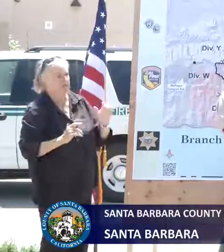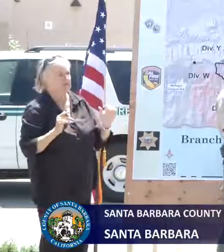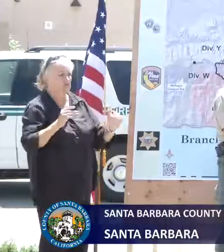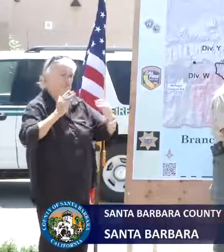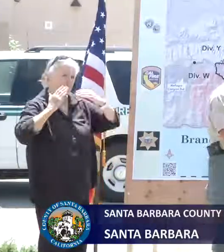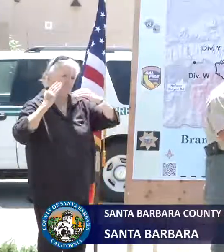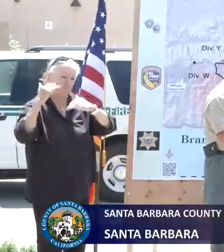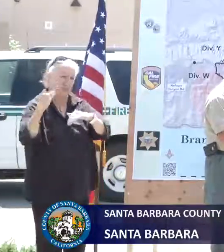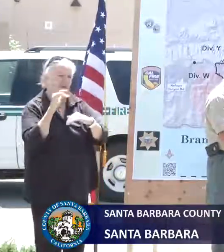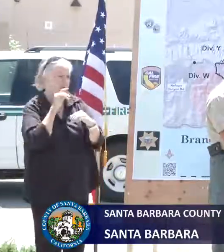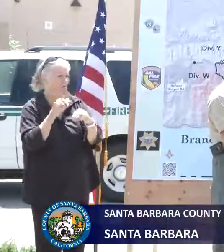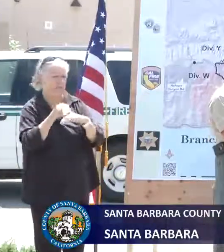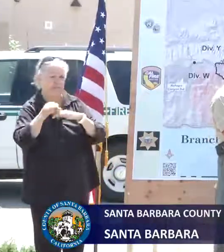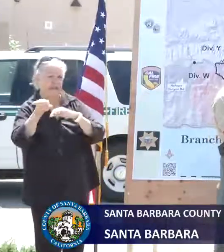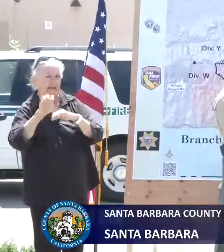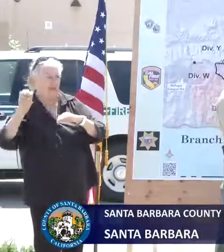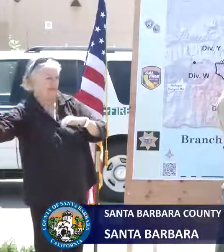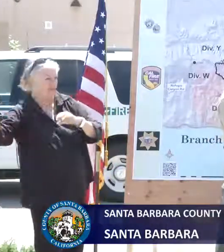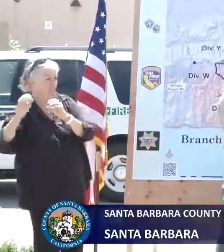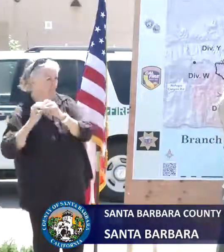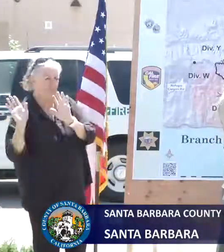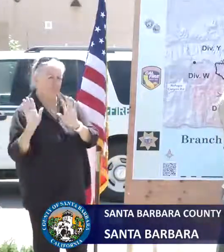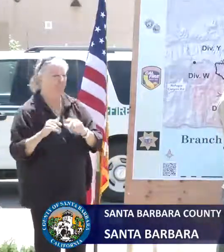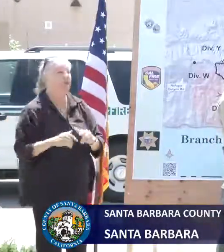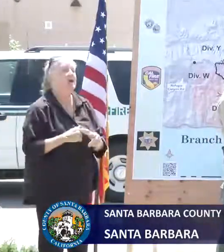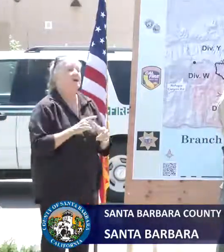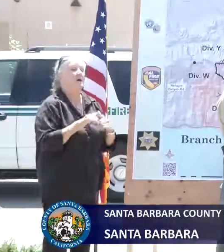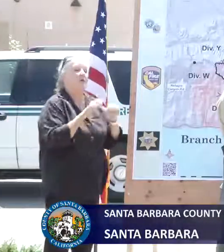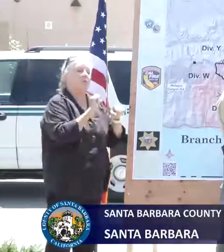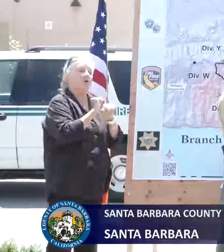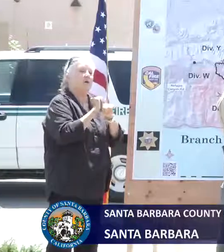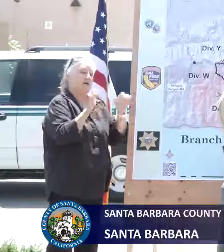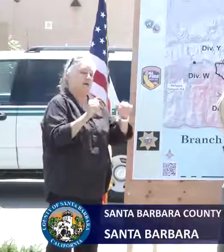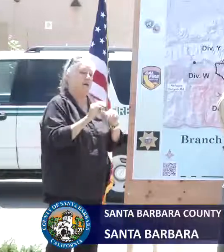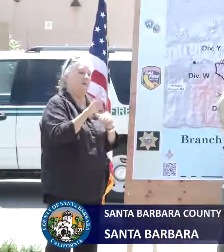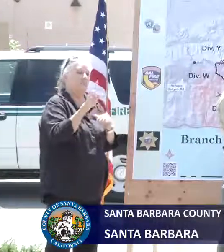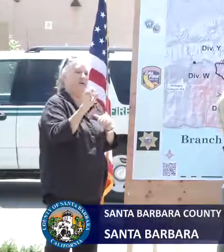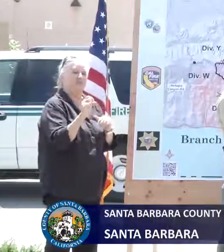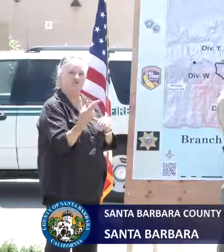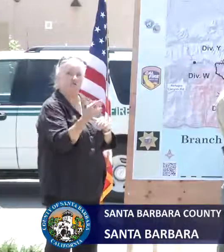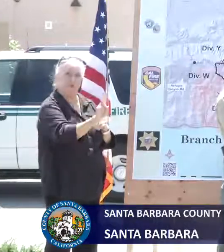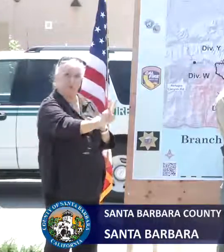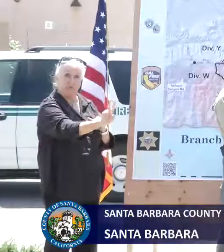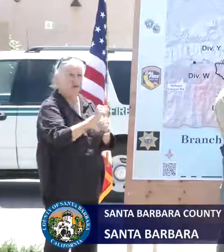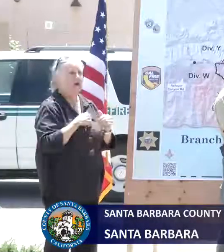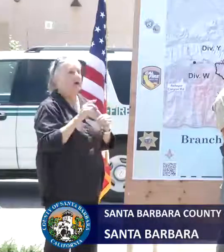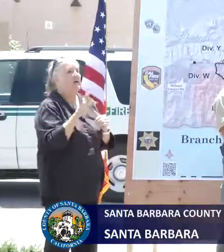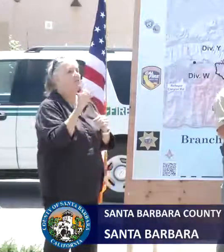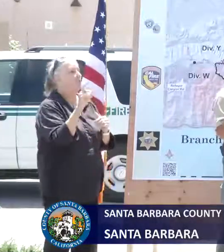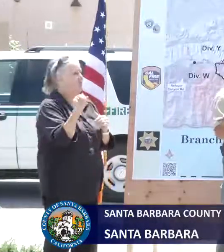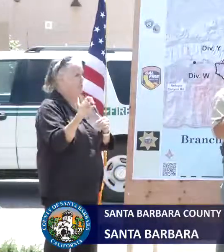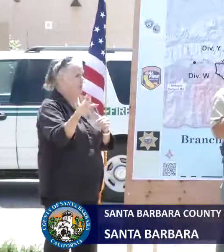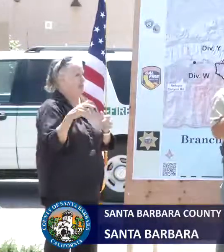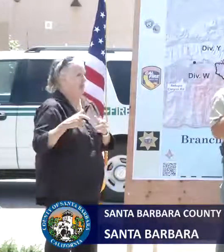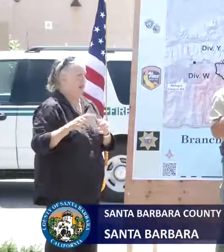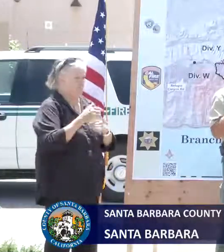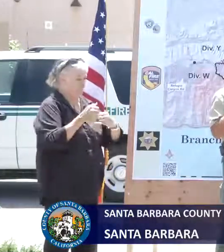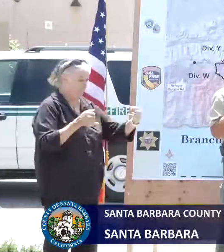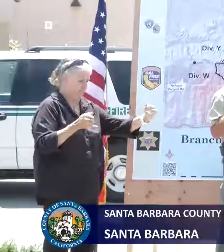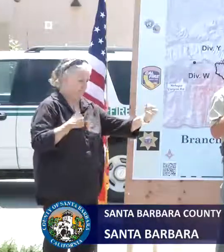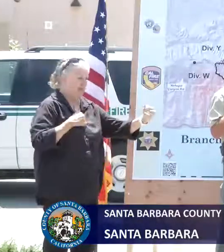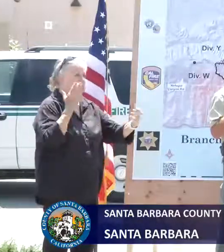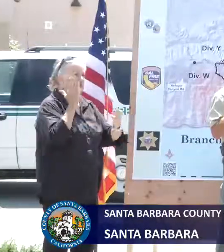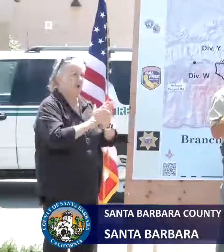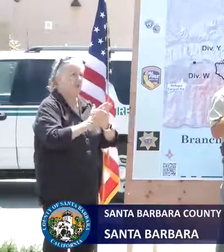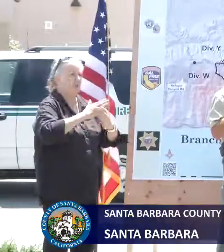further. Working down through here at Branch 2, we've built dozer line down a ridge. It's stopped really in the top